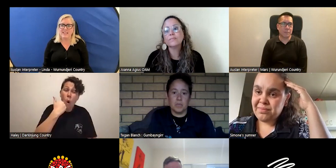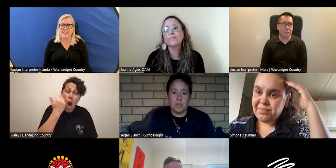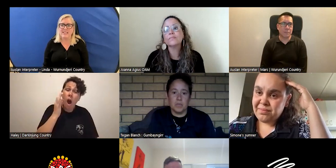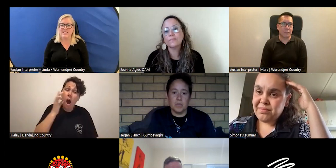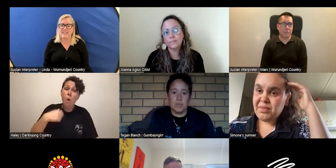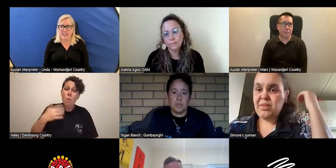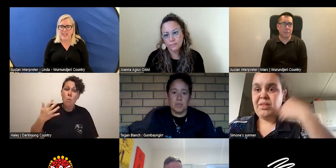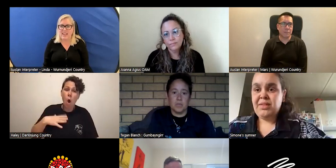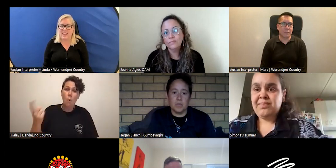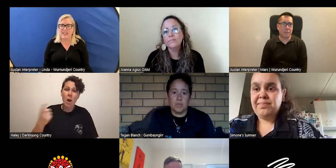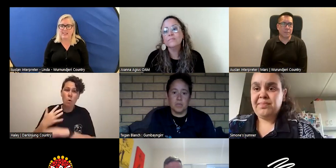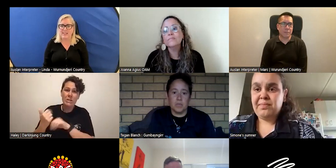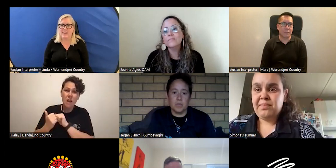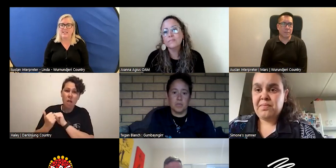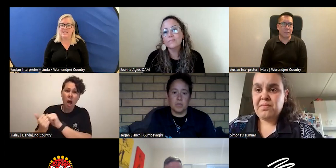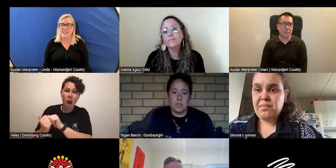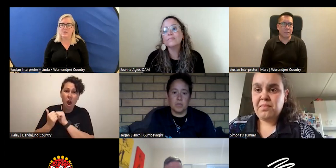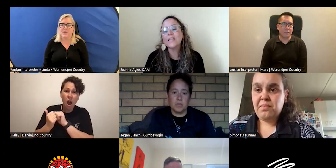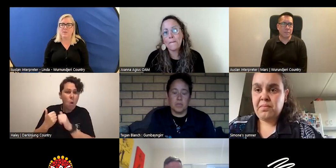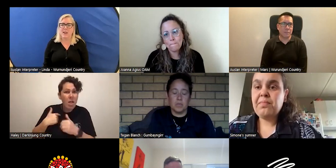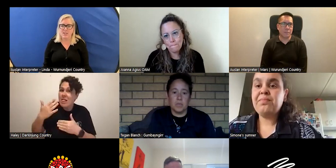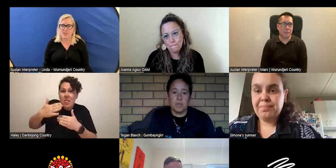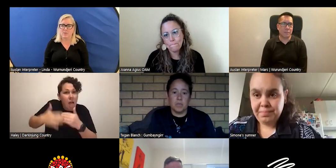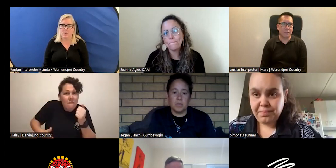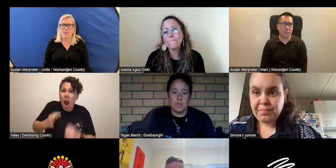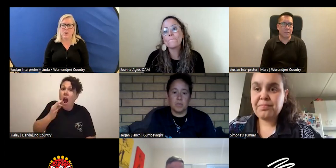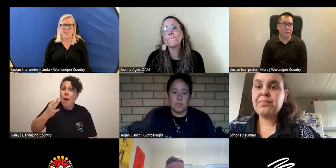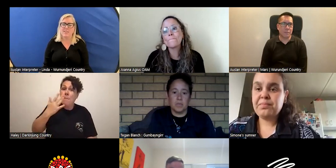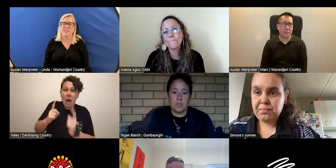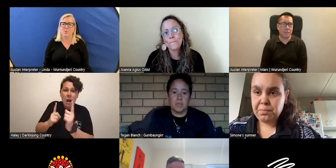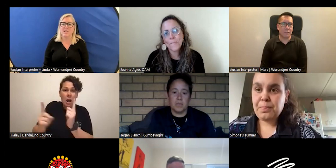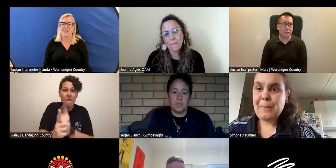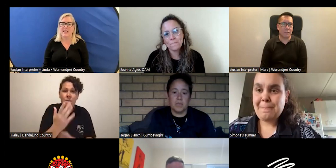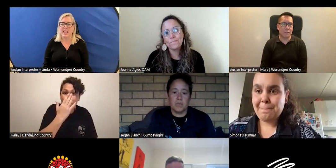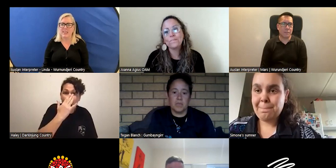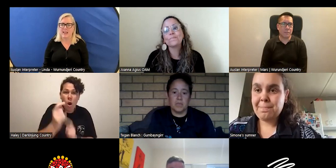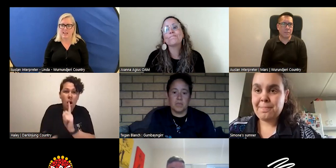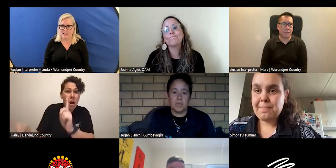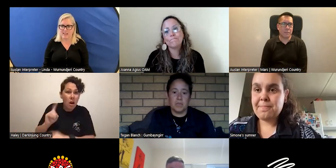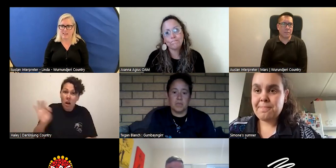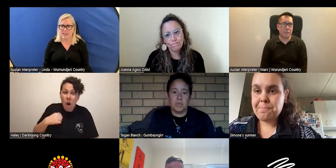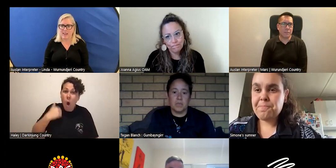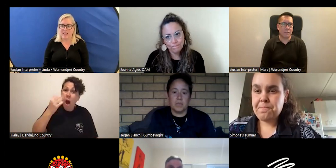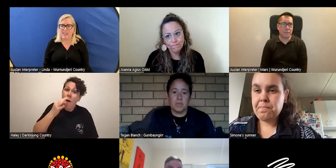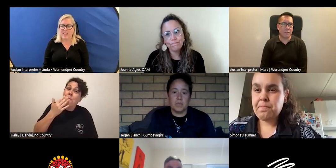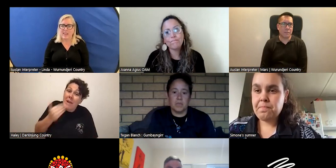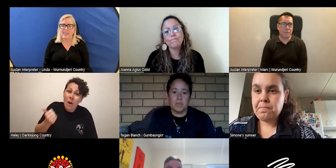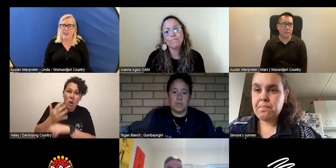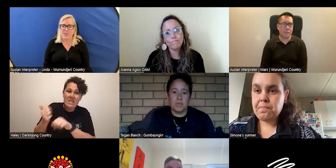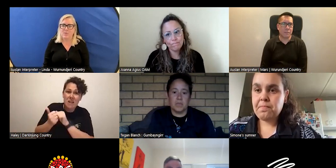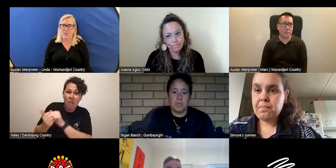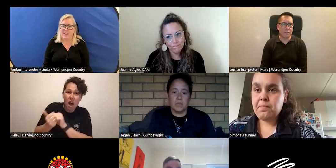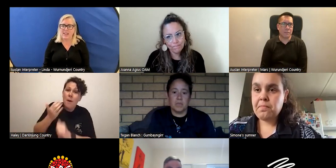don't understand, since Federation, we've wanted to work together.